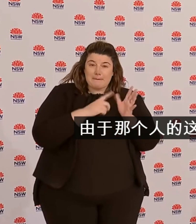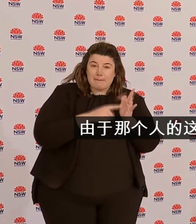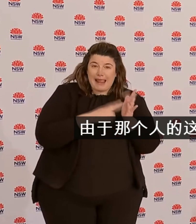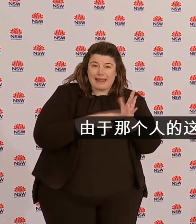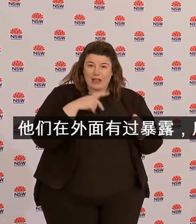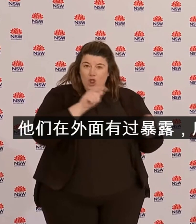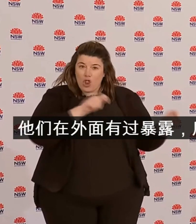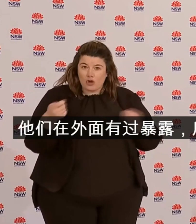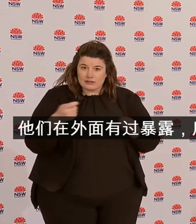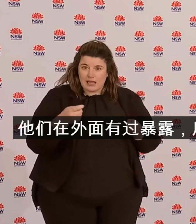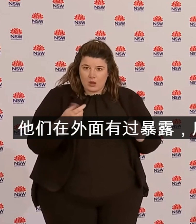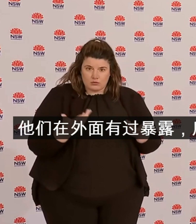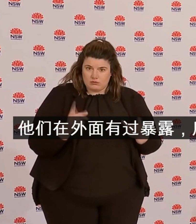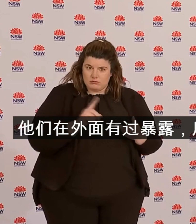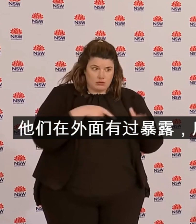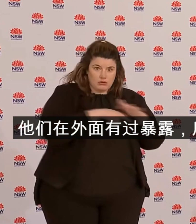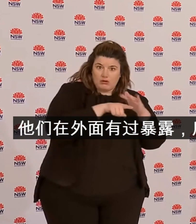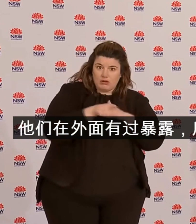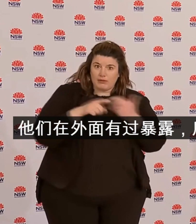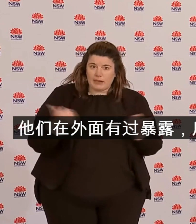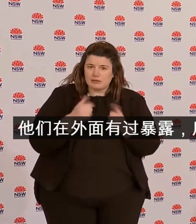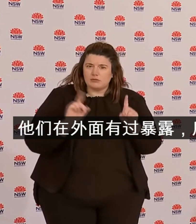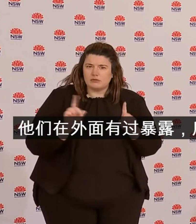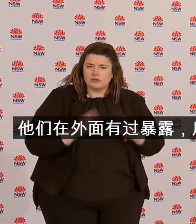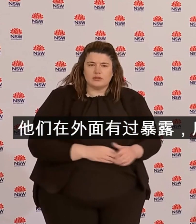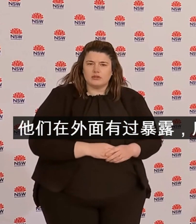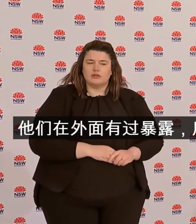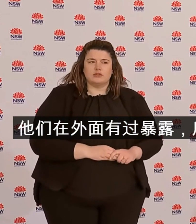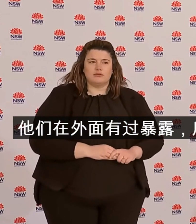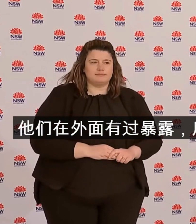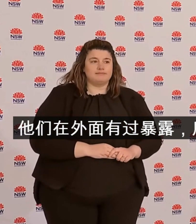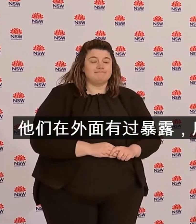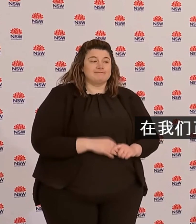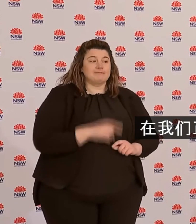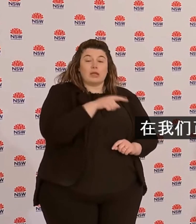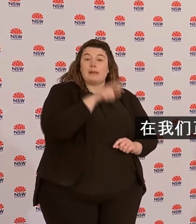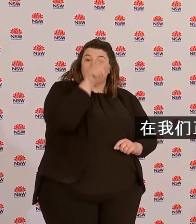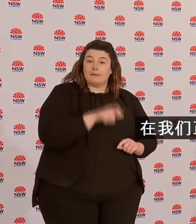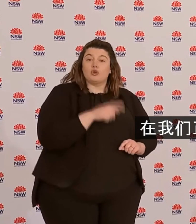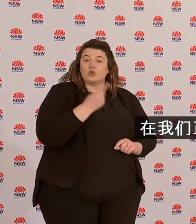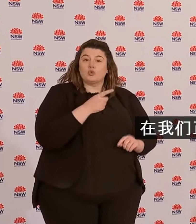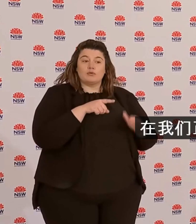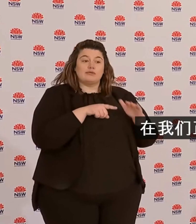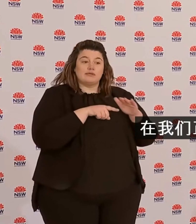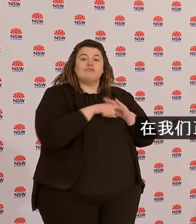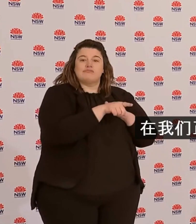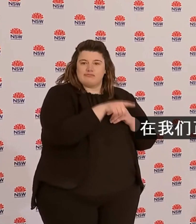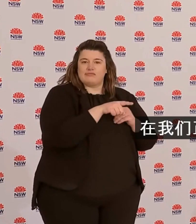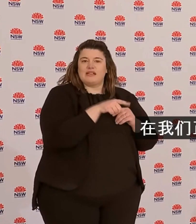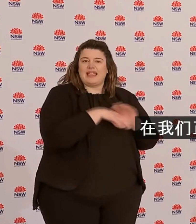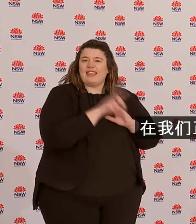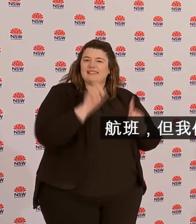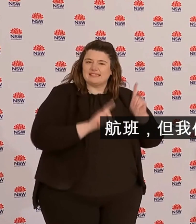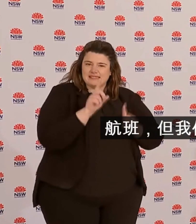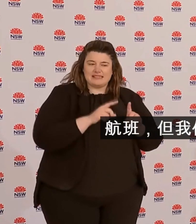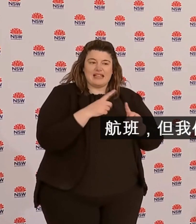how much exposure they've had outside? So we understand the person had some exposures in Sydney, which we're calling out, and